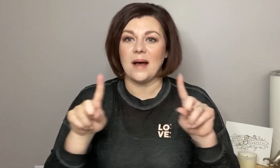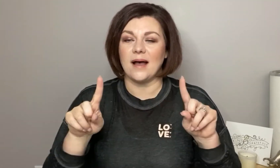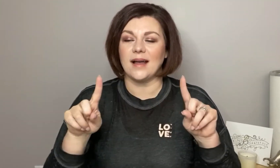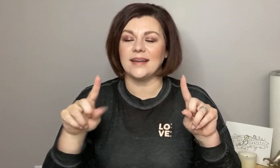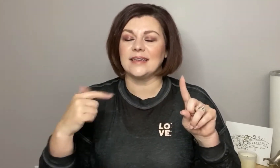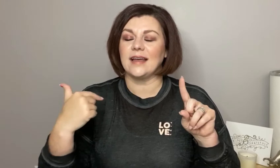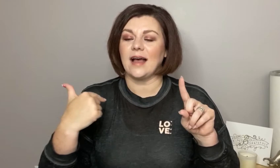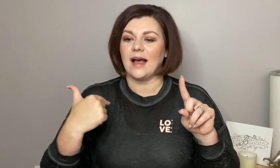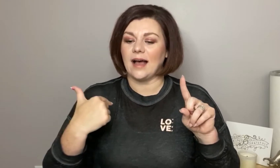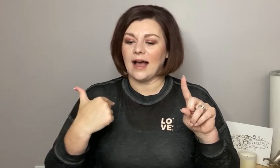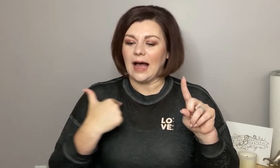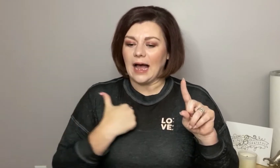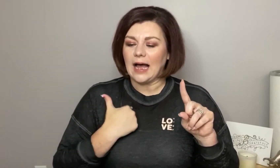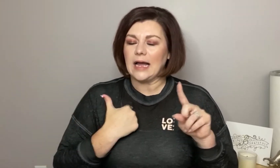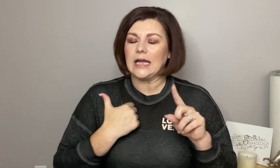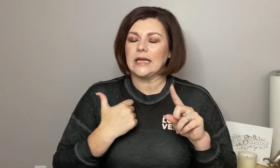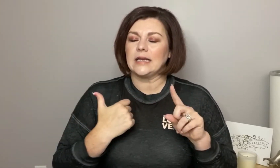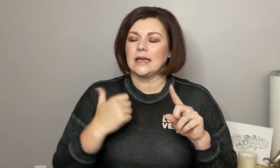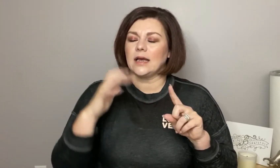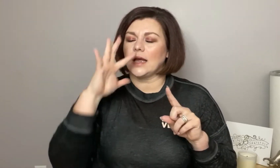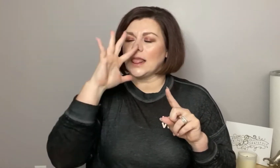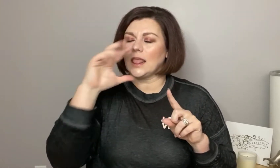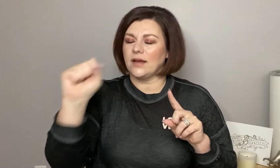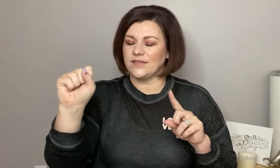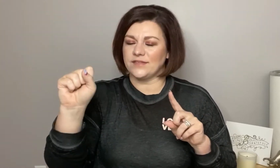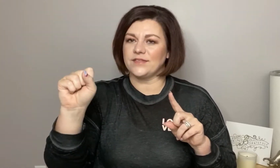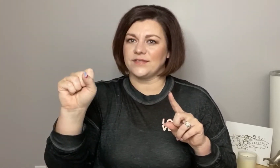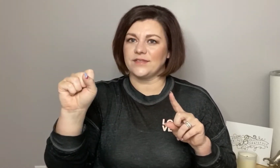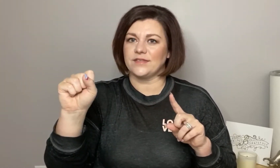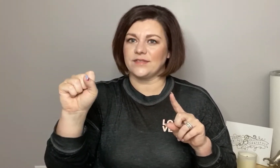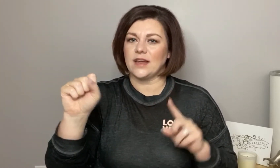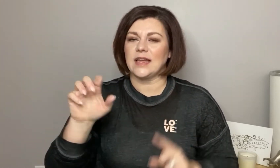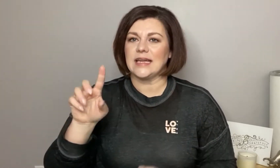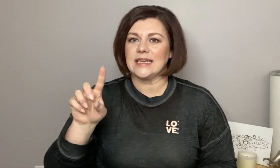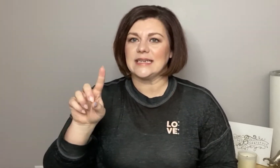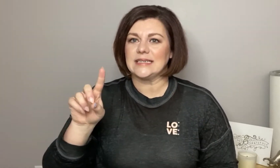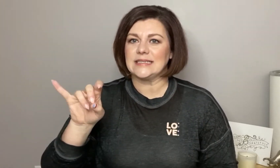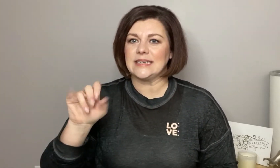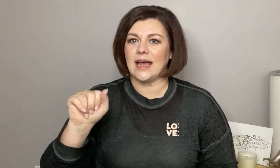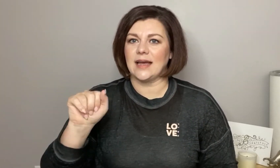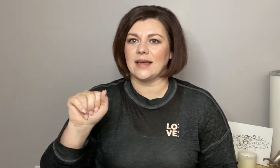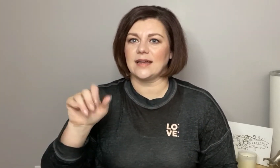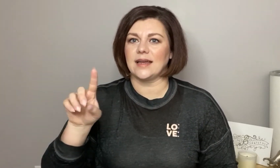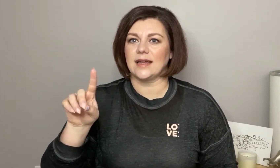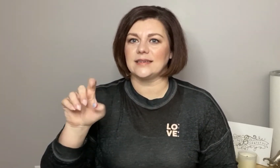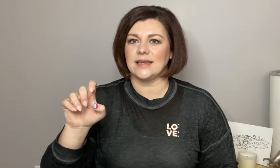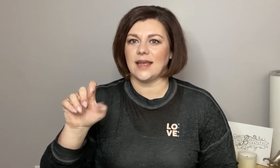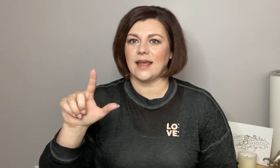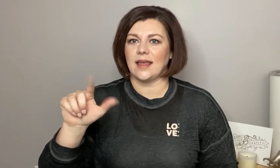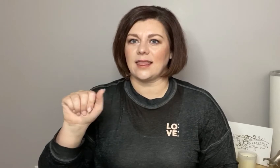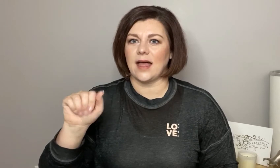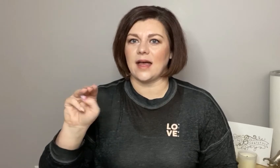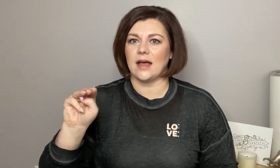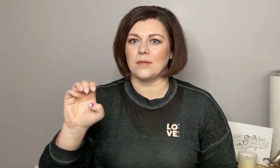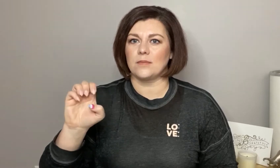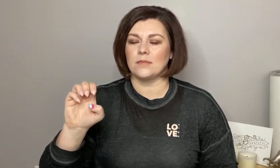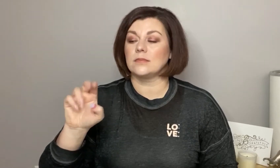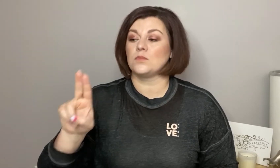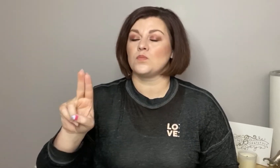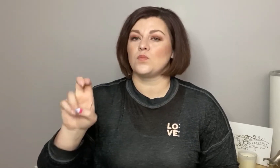totally gorgeous, but I am fascinated with Dia de